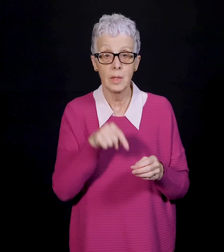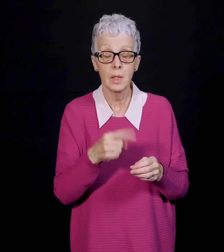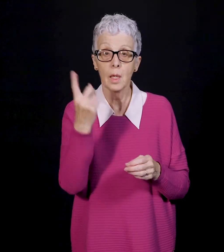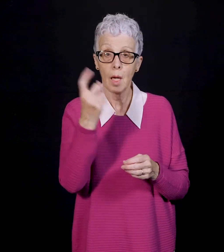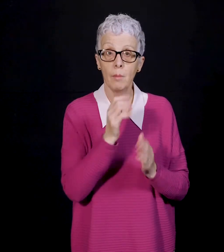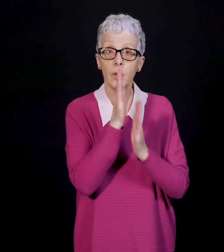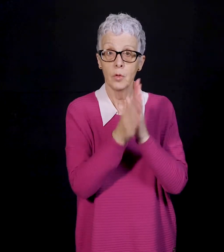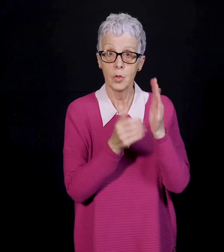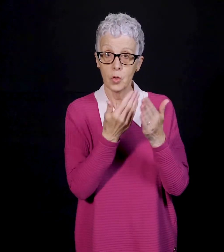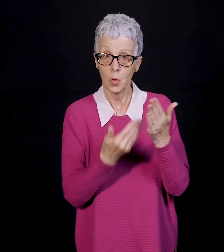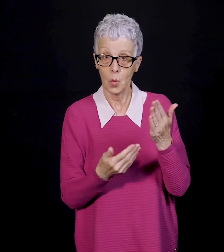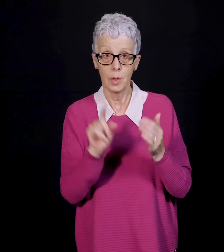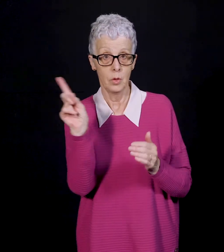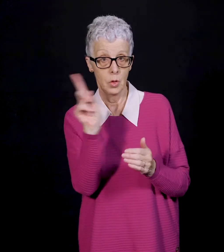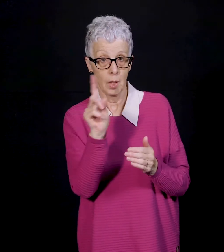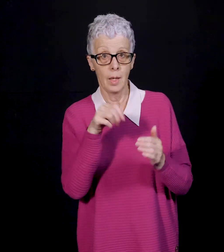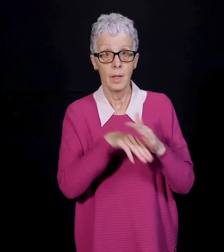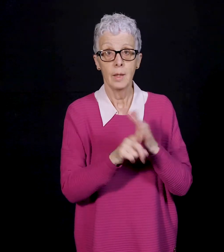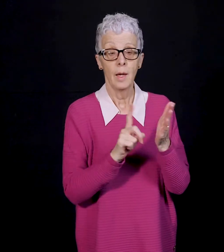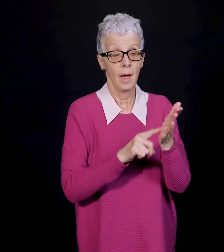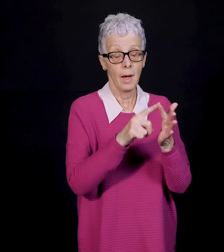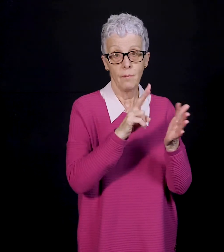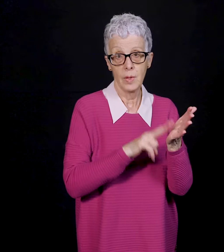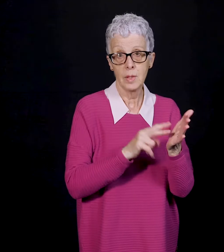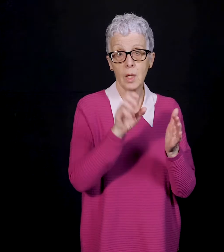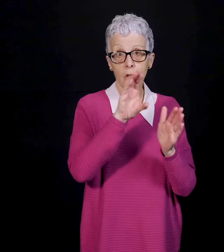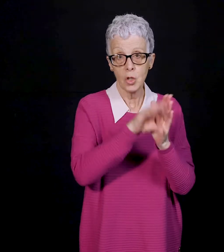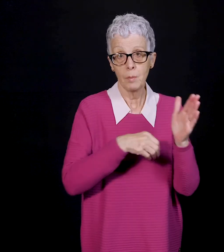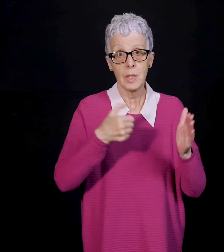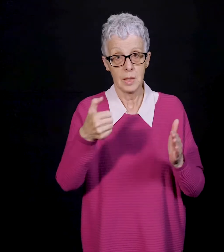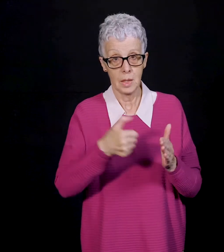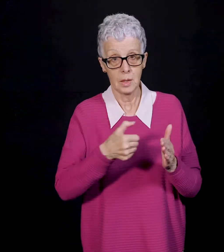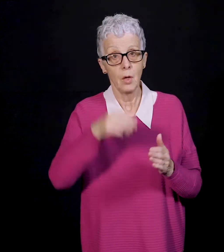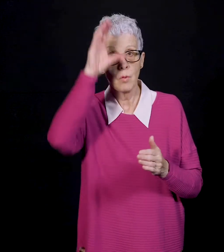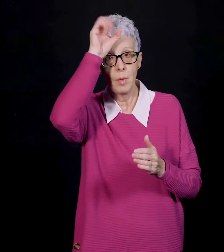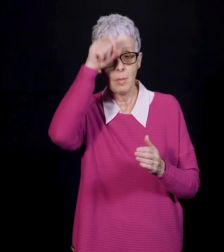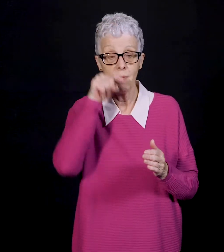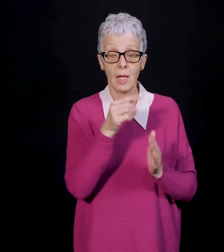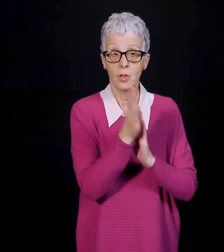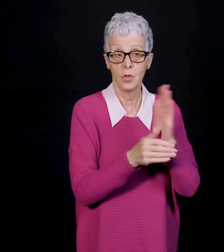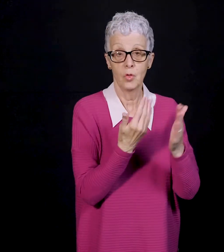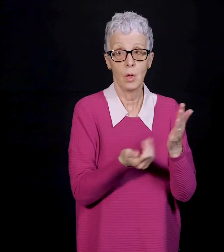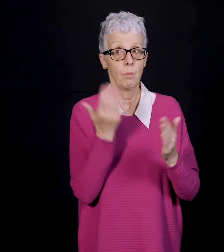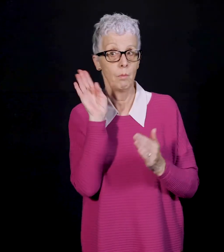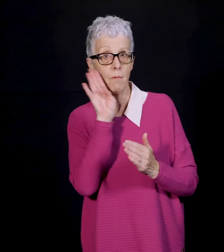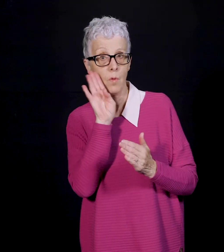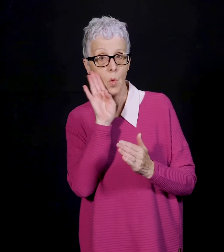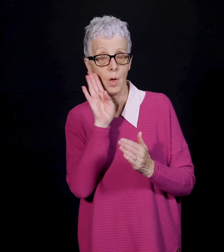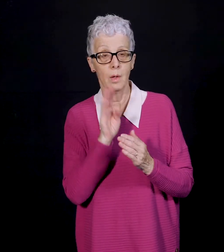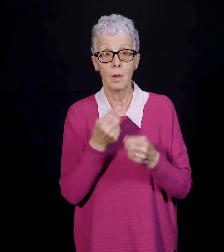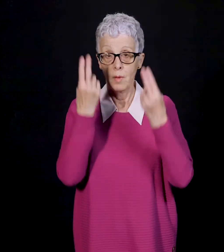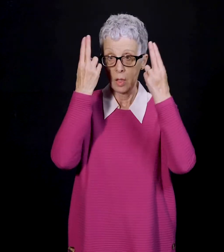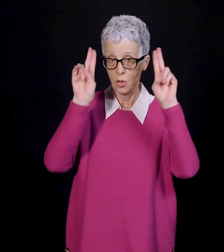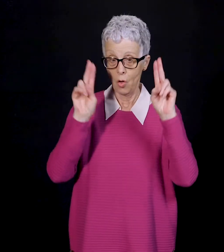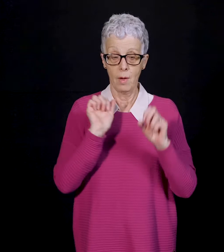story today in Leviticus 16, because with that backdrop of Nadab and Abihu, Aaron's two sons, just having paid the price for doing